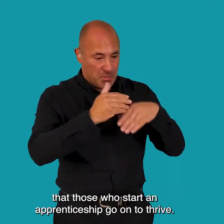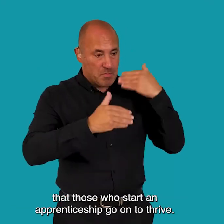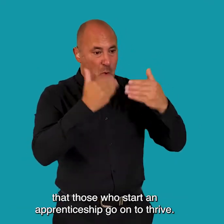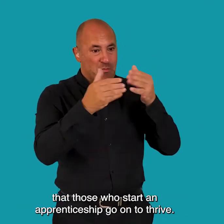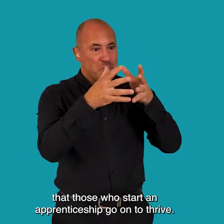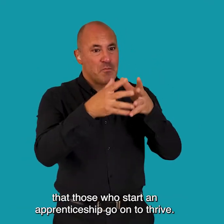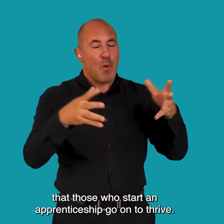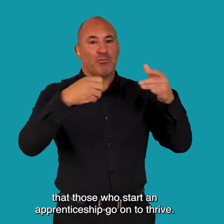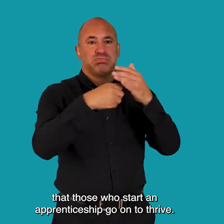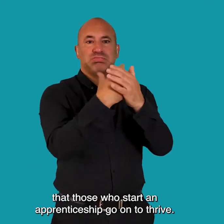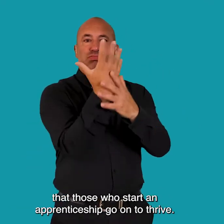on to thrive.